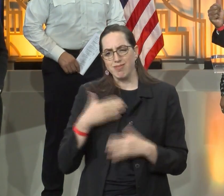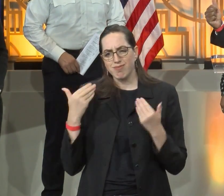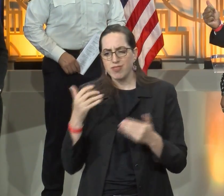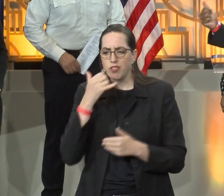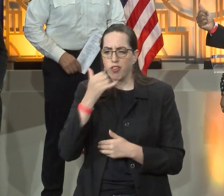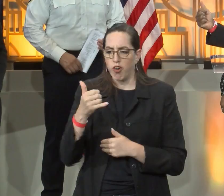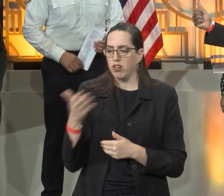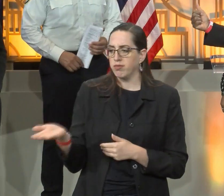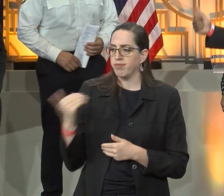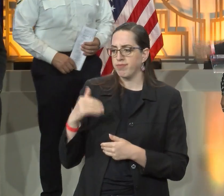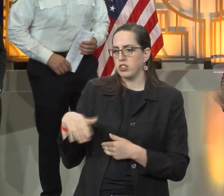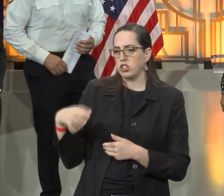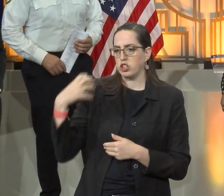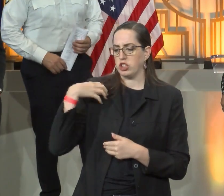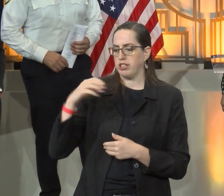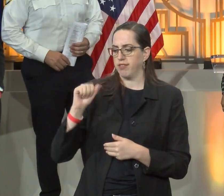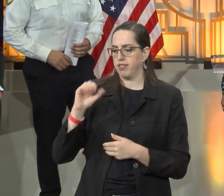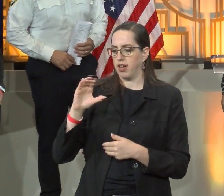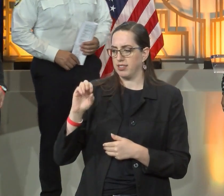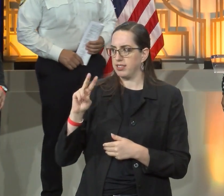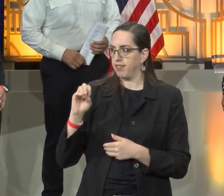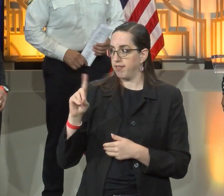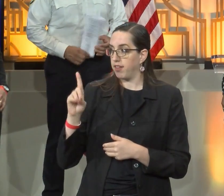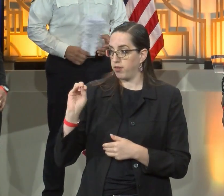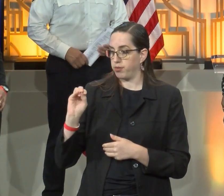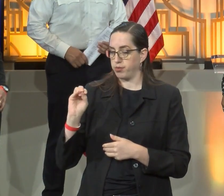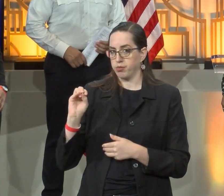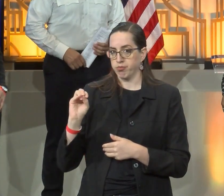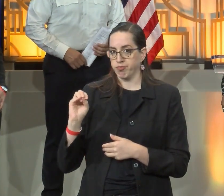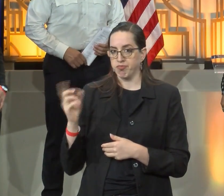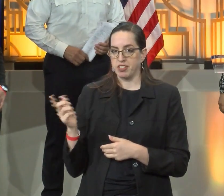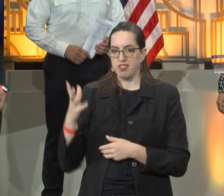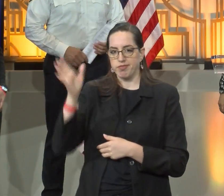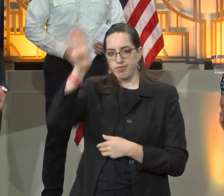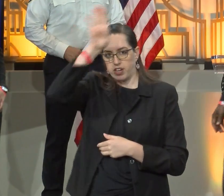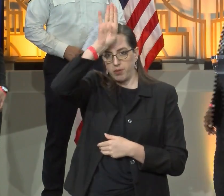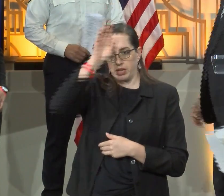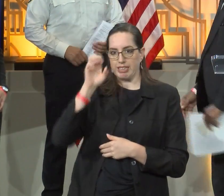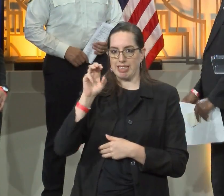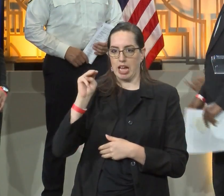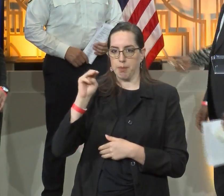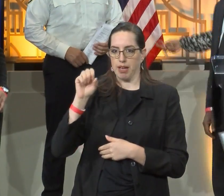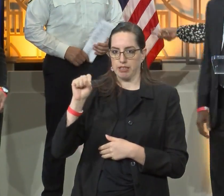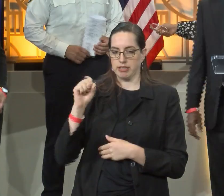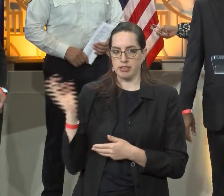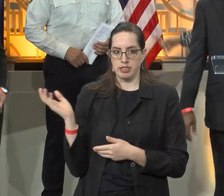call. Let me bring up Chief Acevedo to speak for the Houston Fire Department EMS.